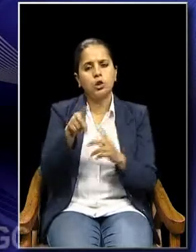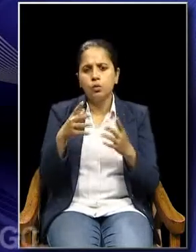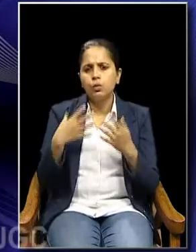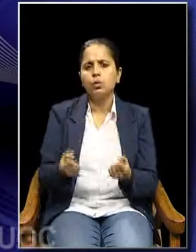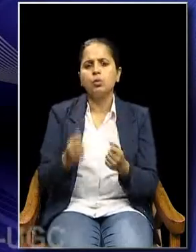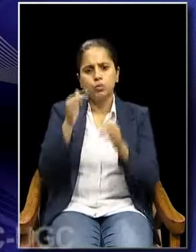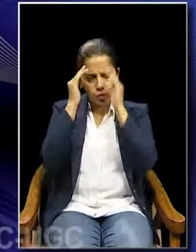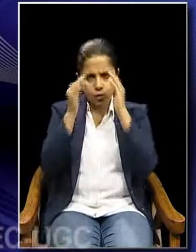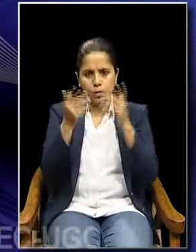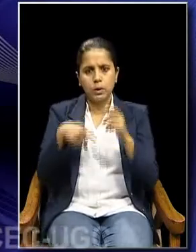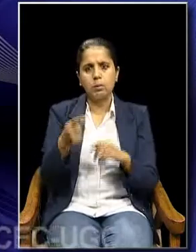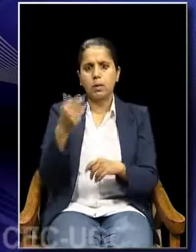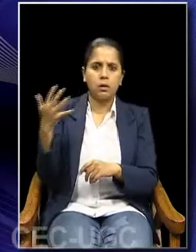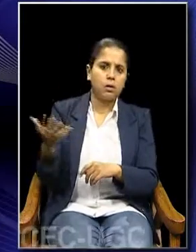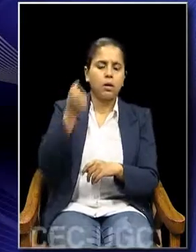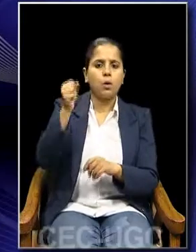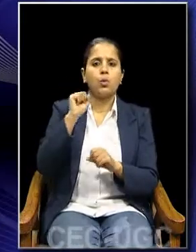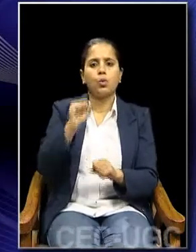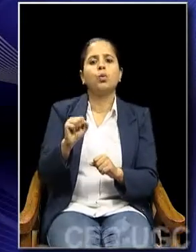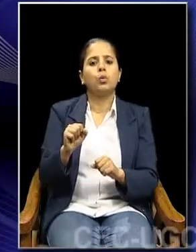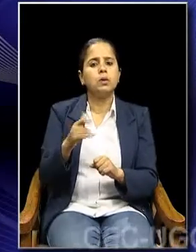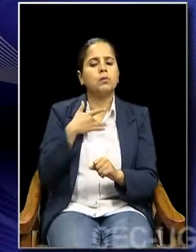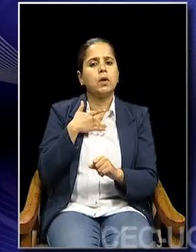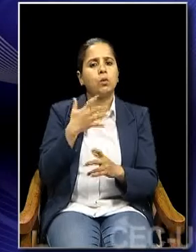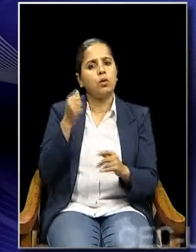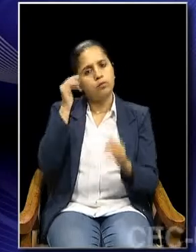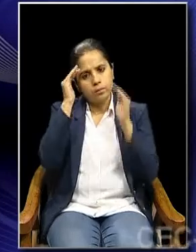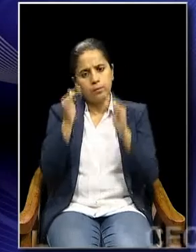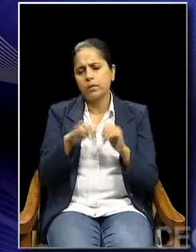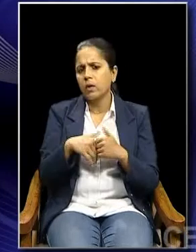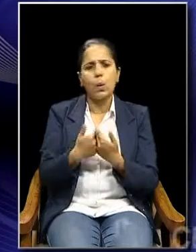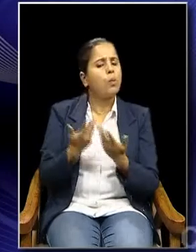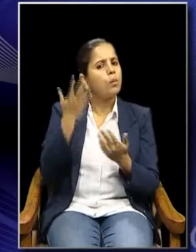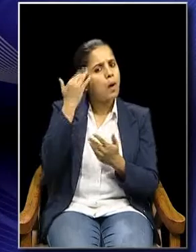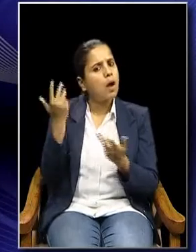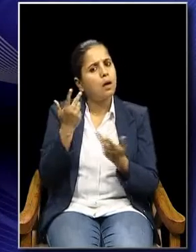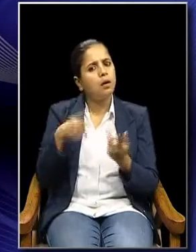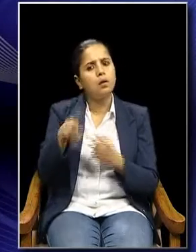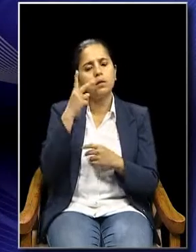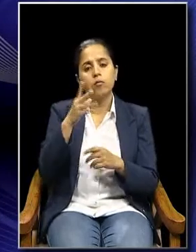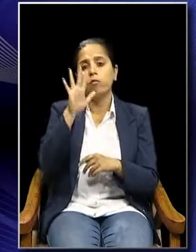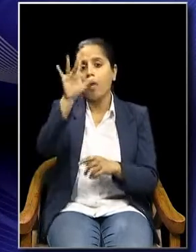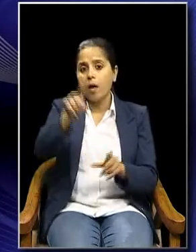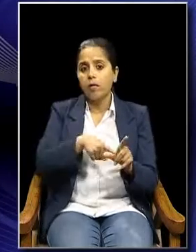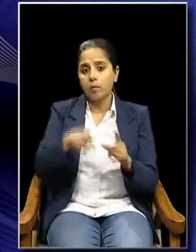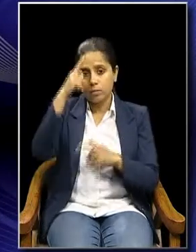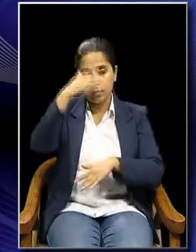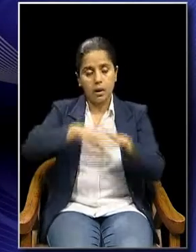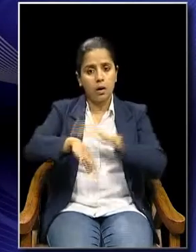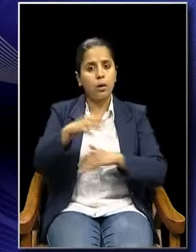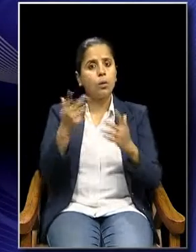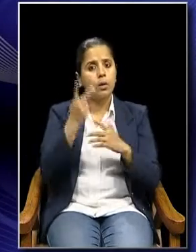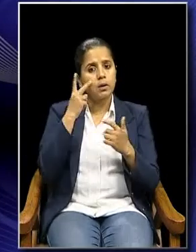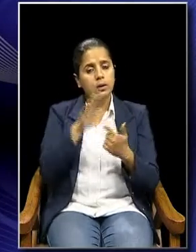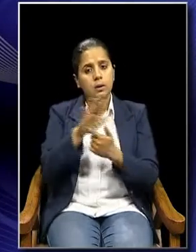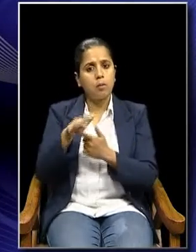to focus on the capital goods industries. And how, because of the coming of the 5-year plans, how with the coming of